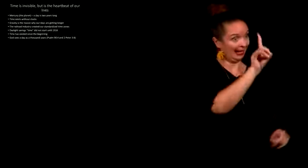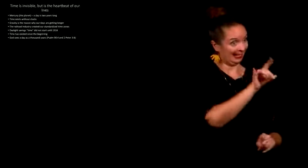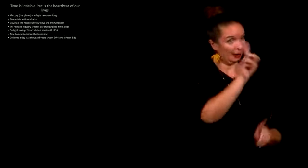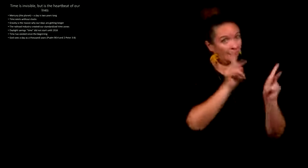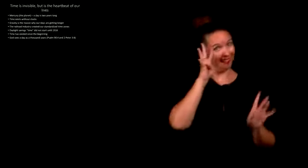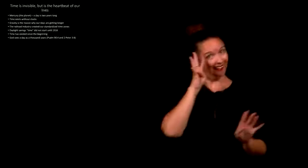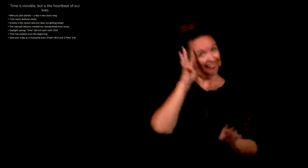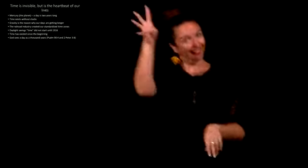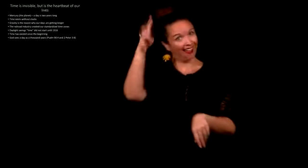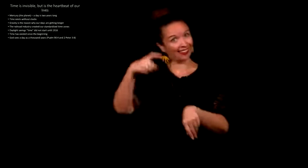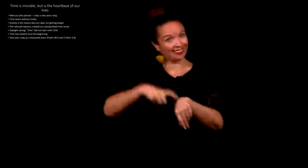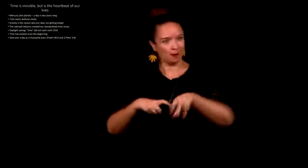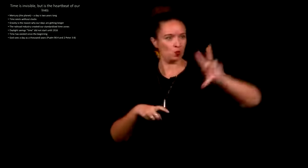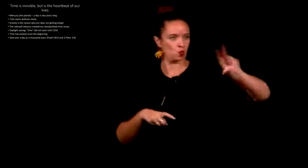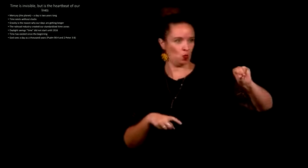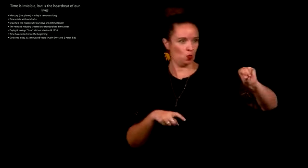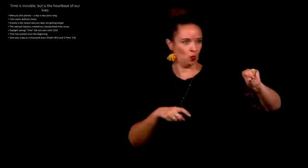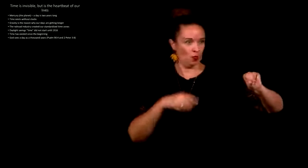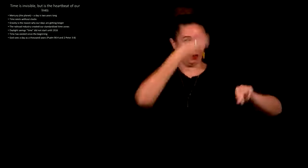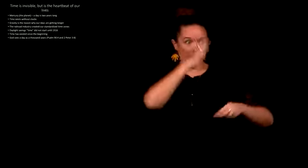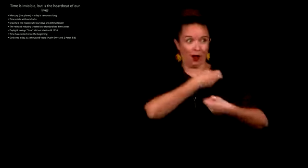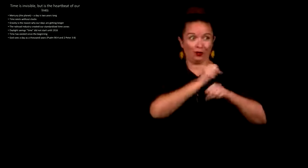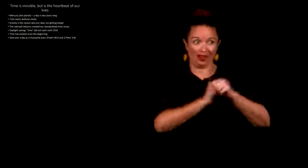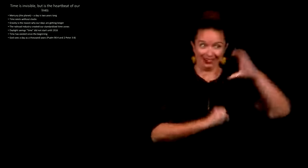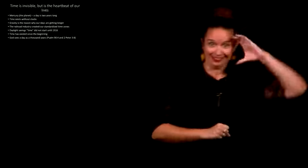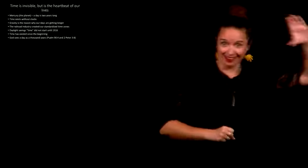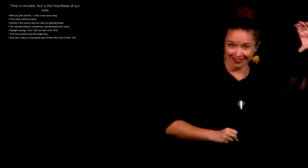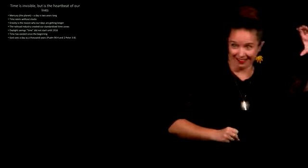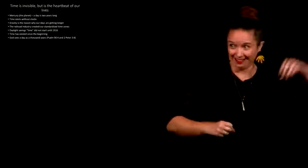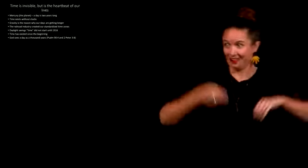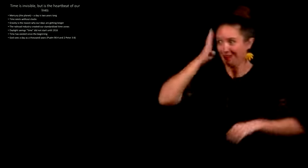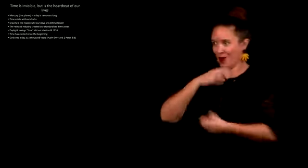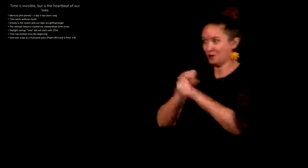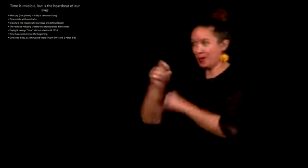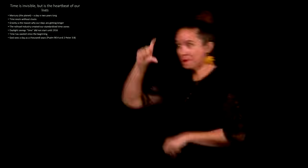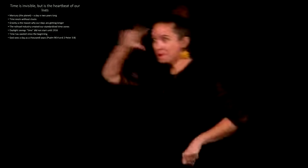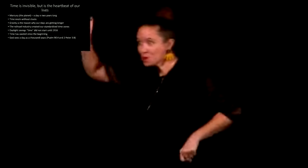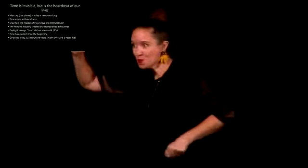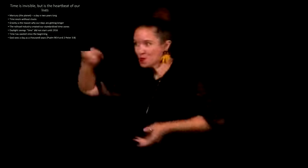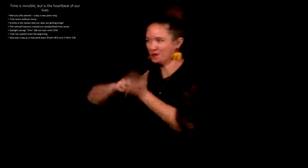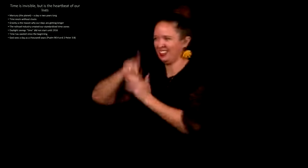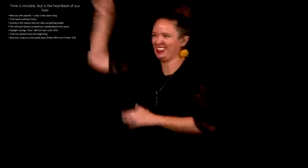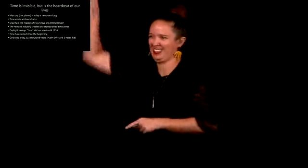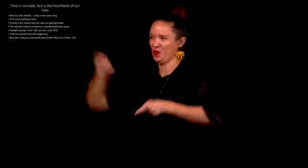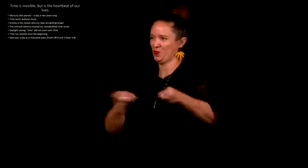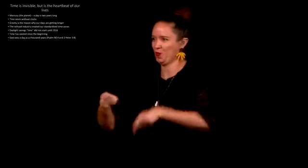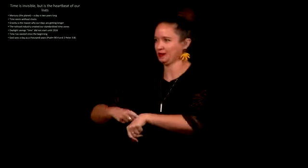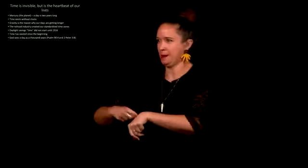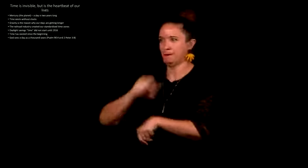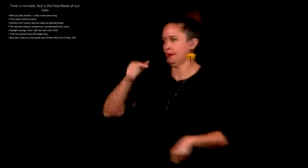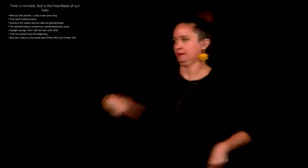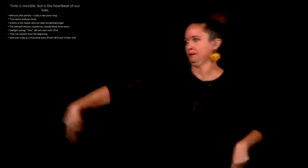people invented the measurement of time. We did not invent time or create that concept. The sun and the moon